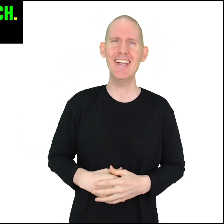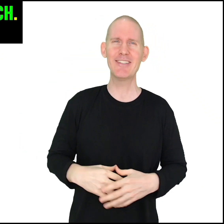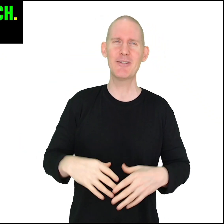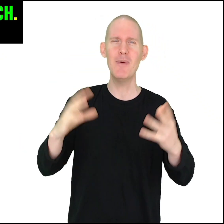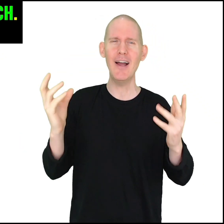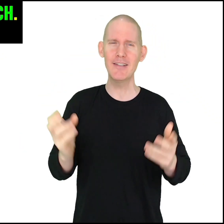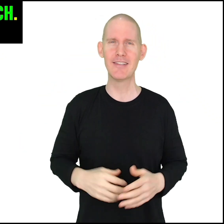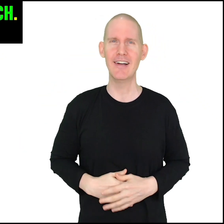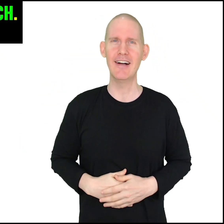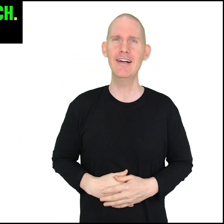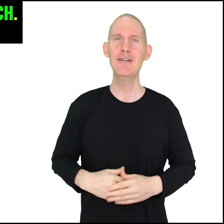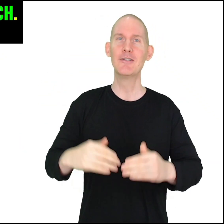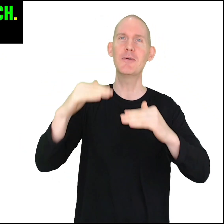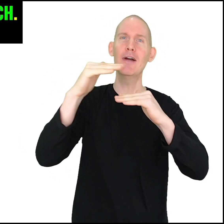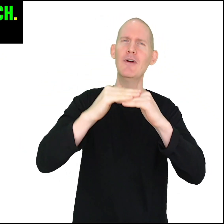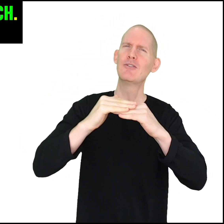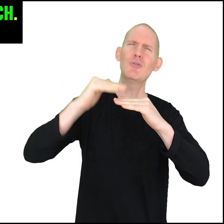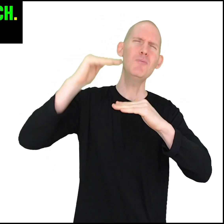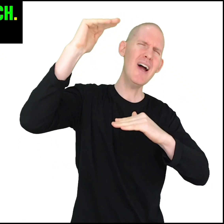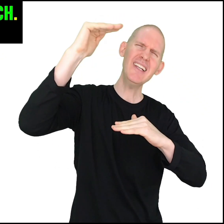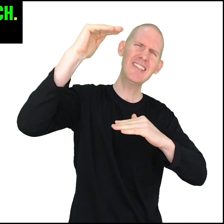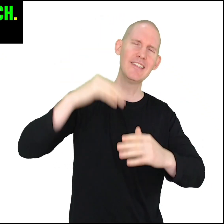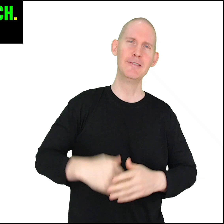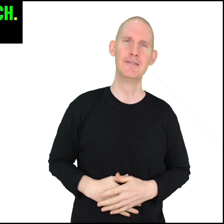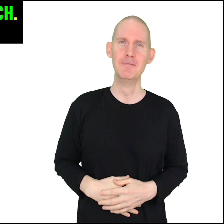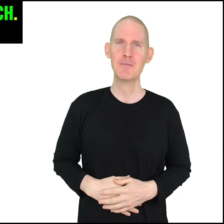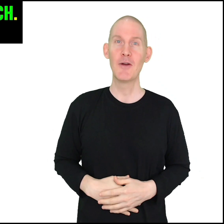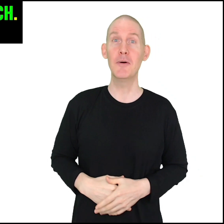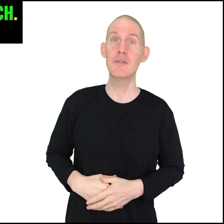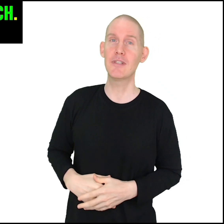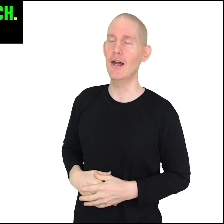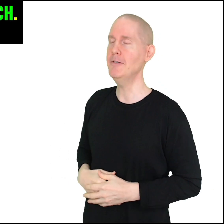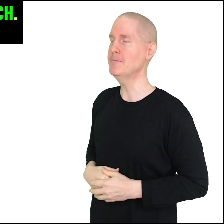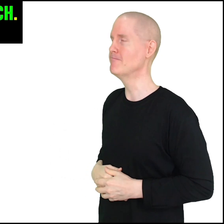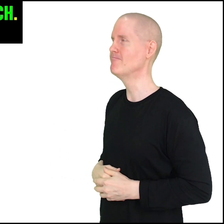too much. So we have too much from the side.